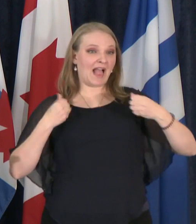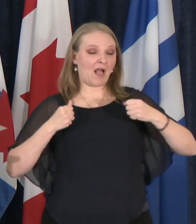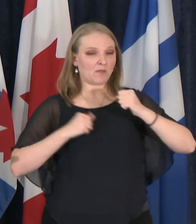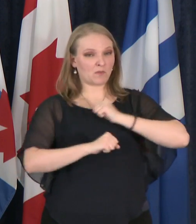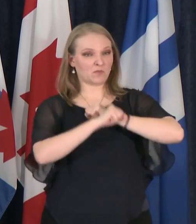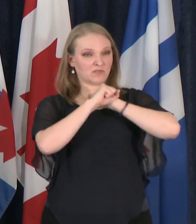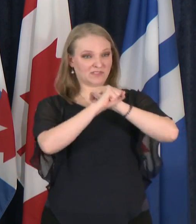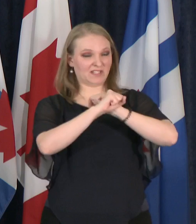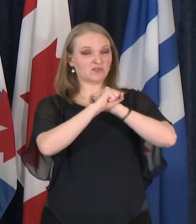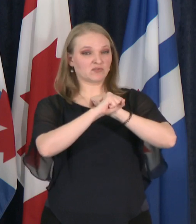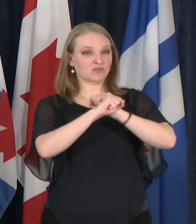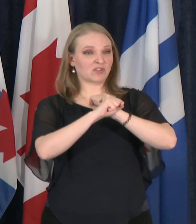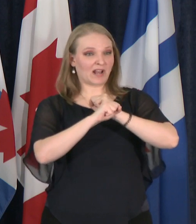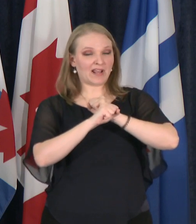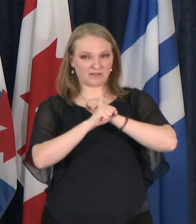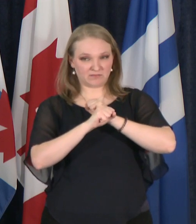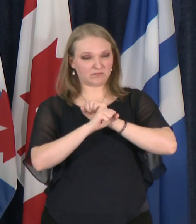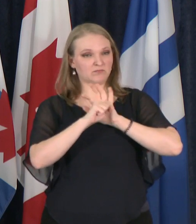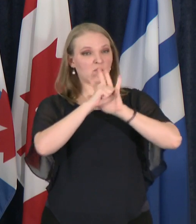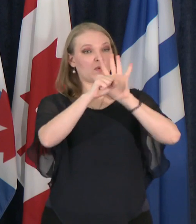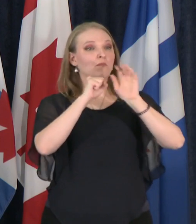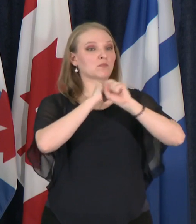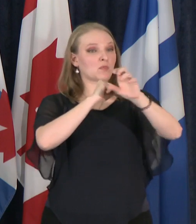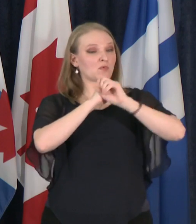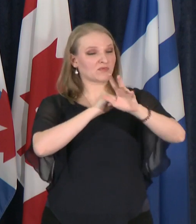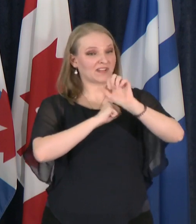Protection and Promotion Act.